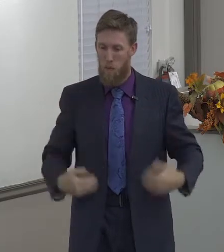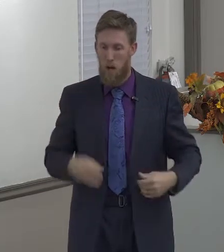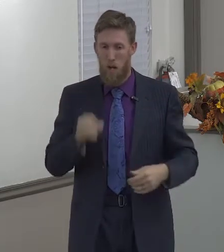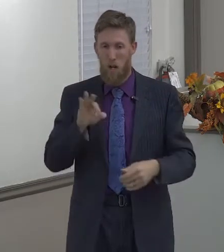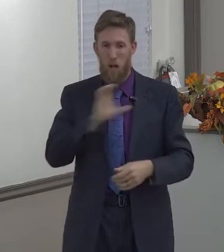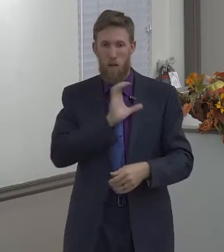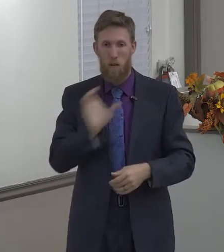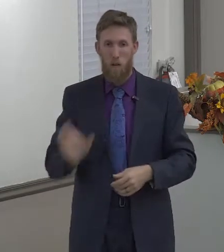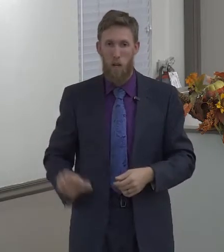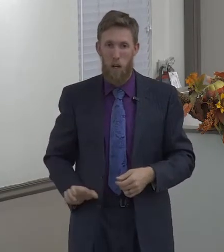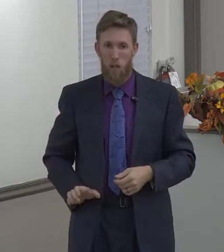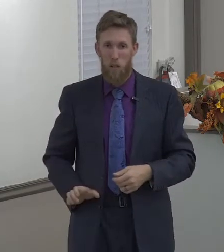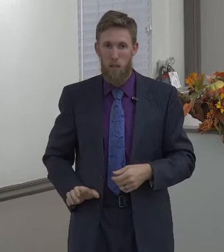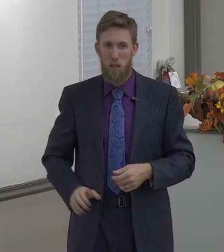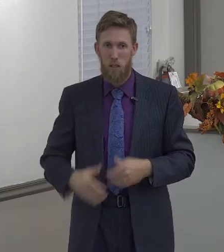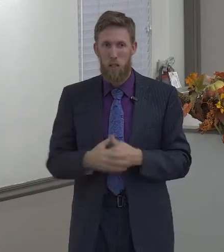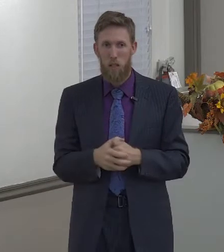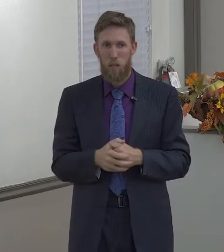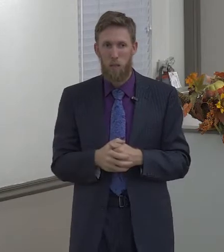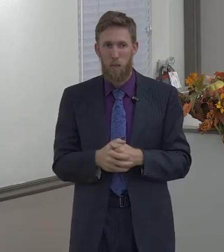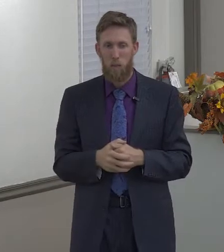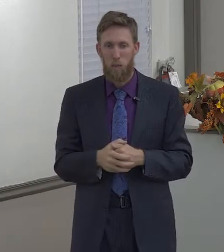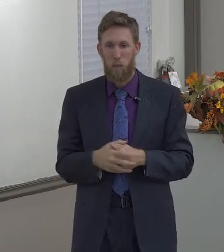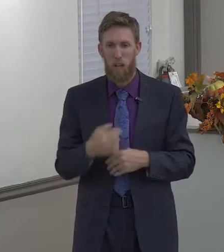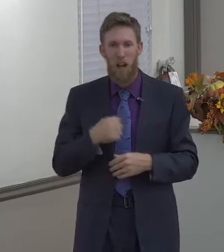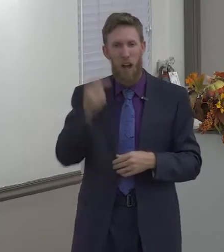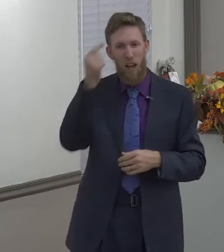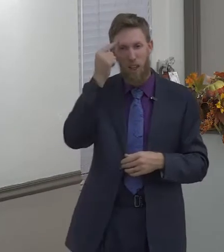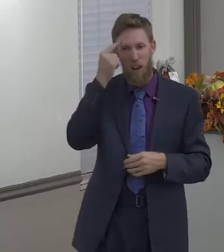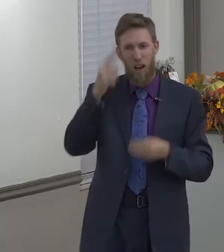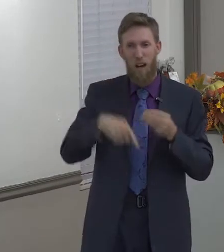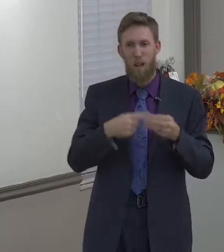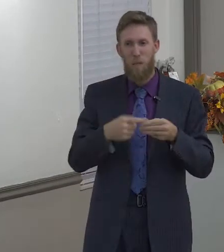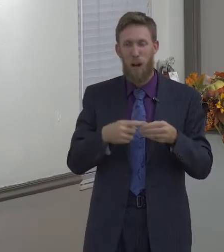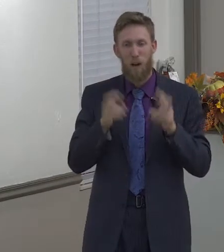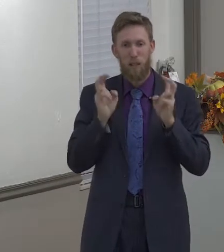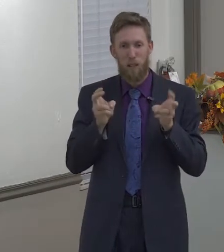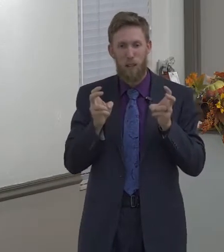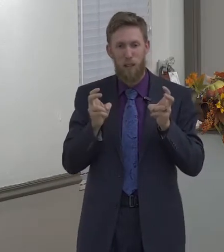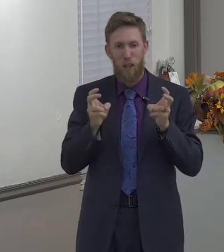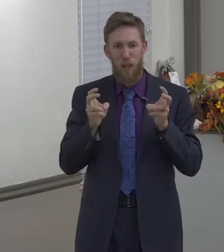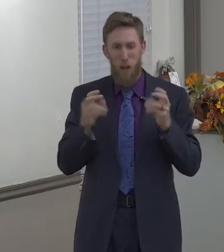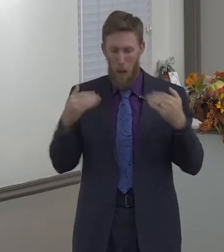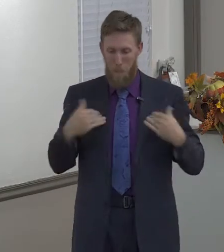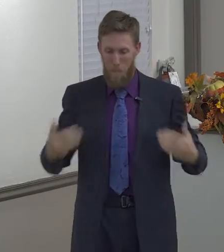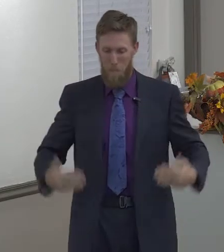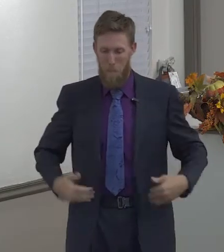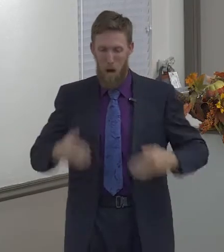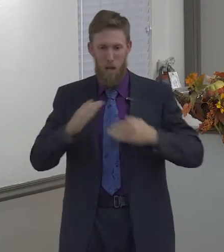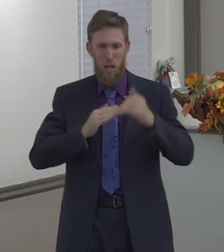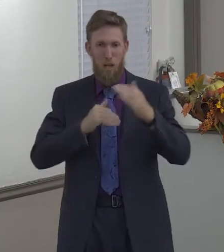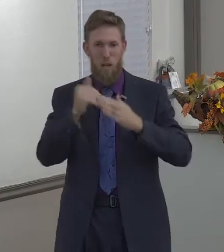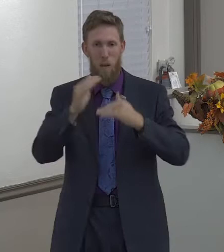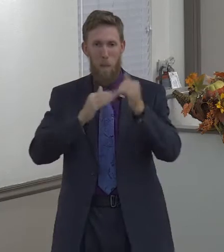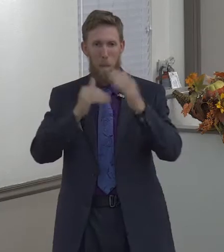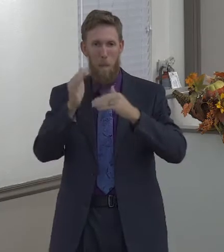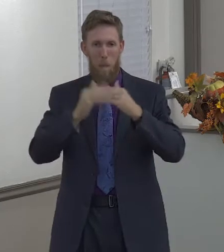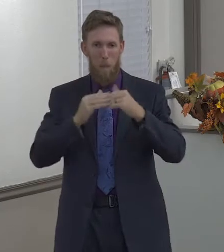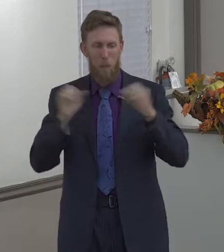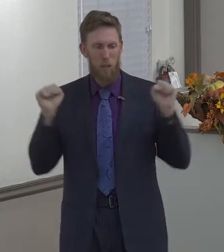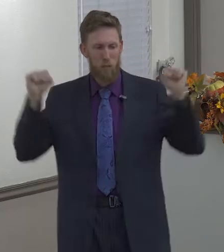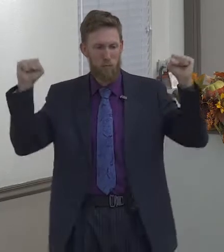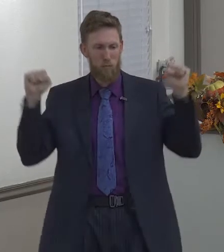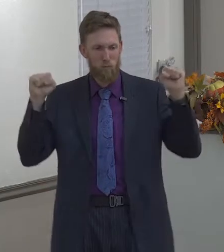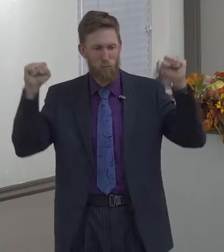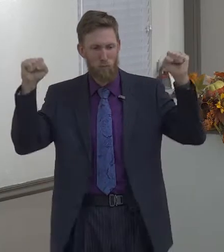just kept it The Body of Christ. The concept of what the local New Testament church should be